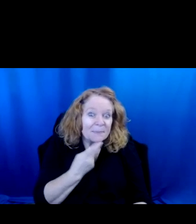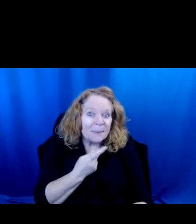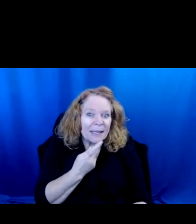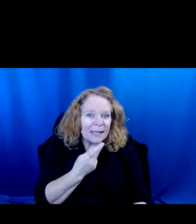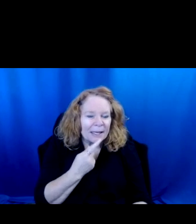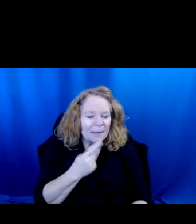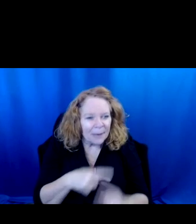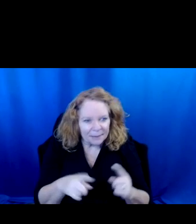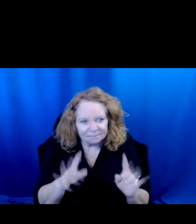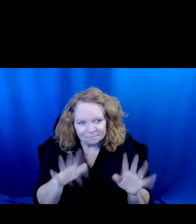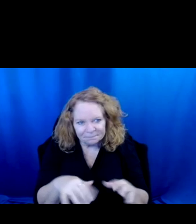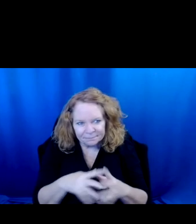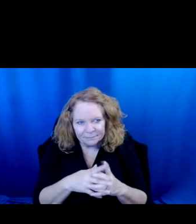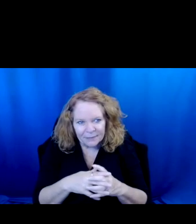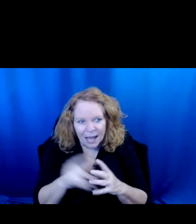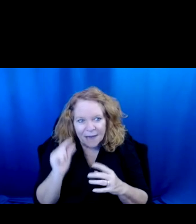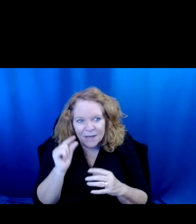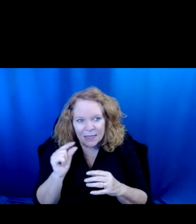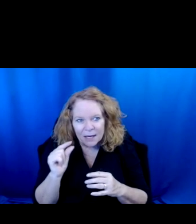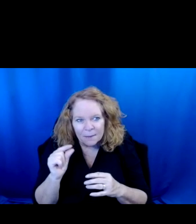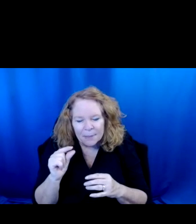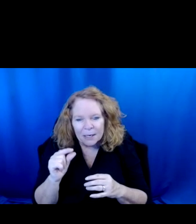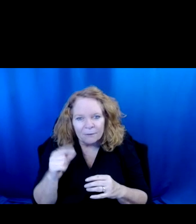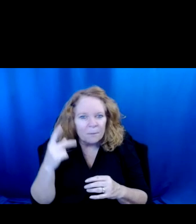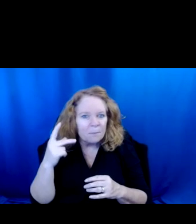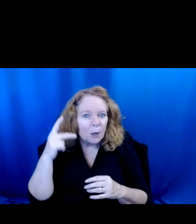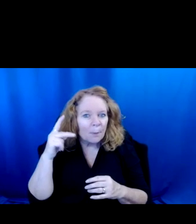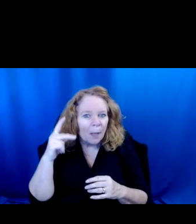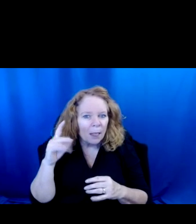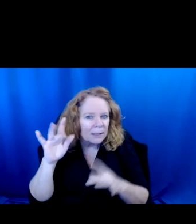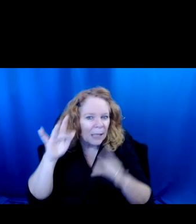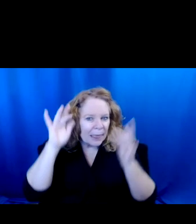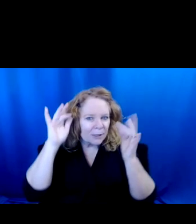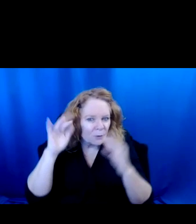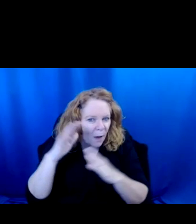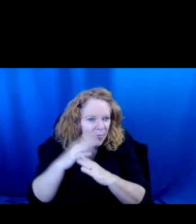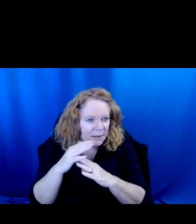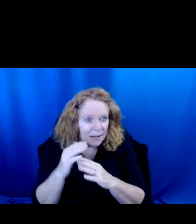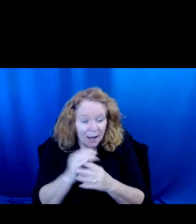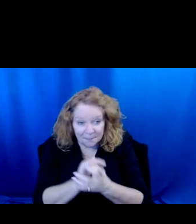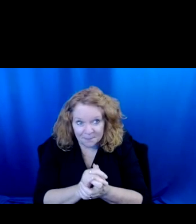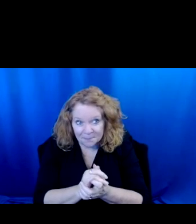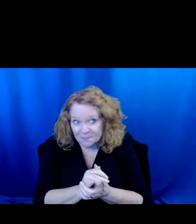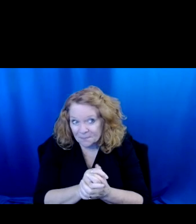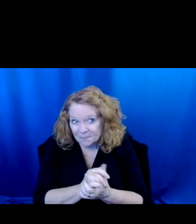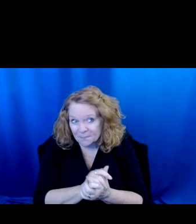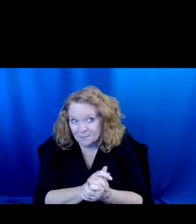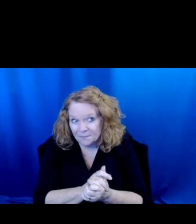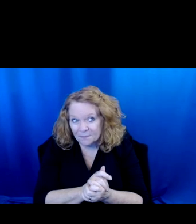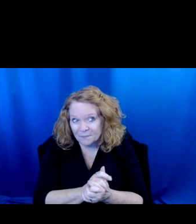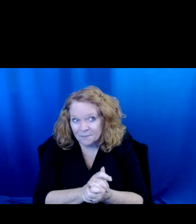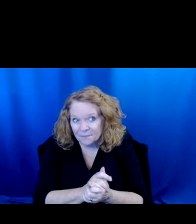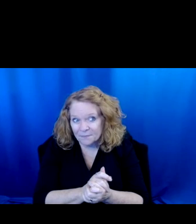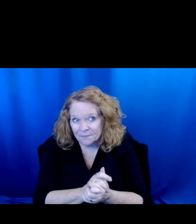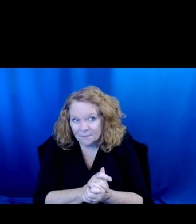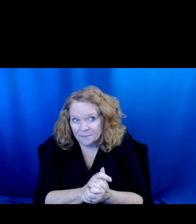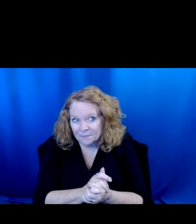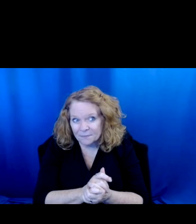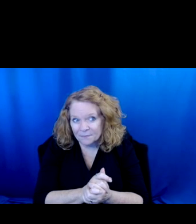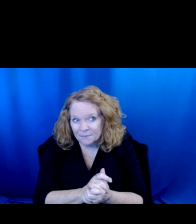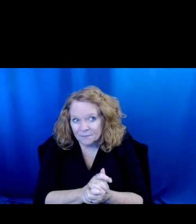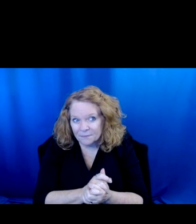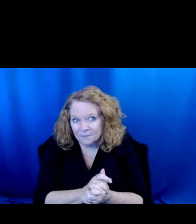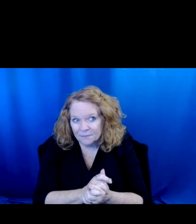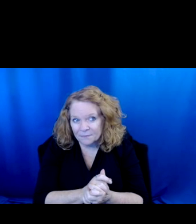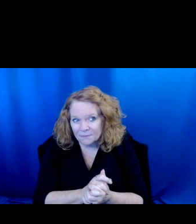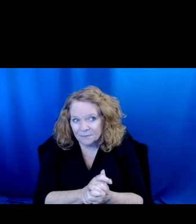glitter or purpley pink to go just there at the top. There we are. So we can do different shapes.